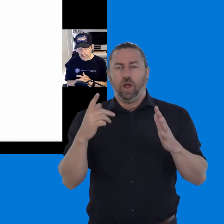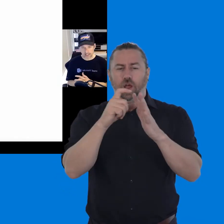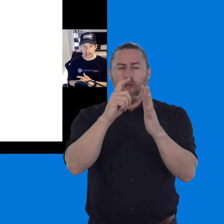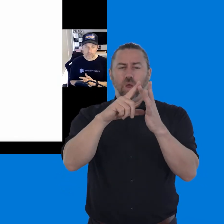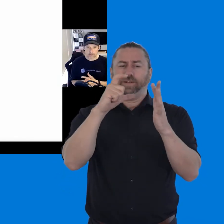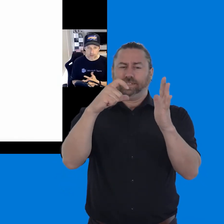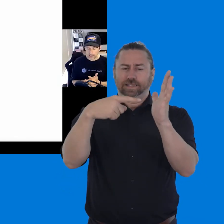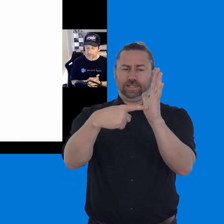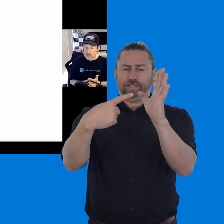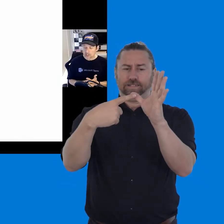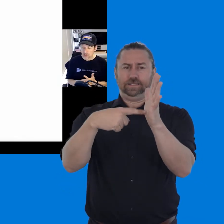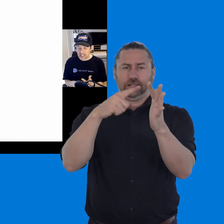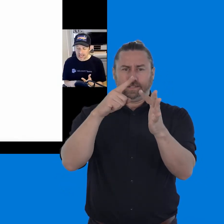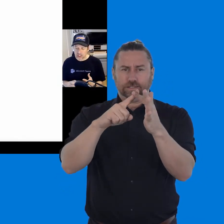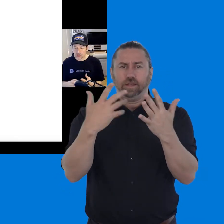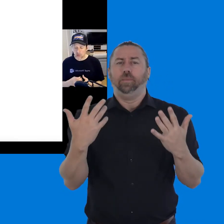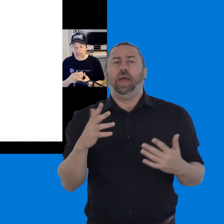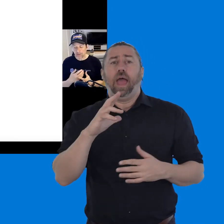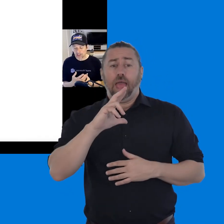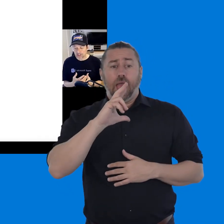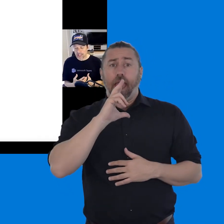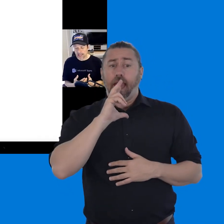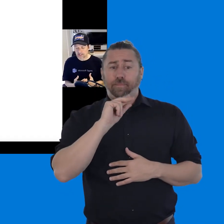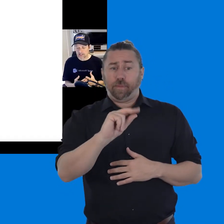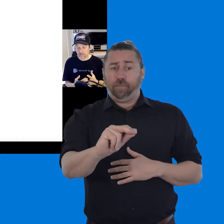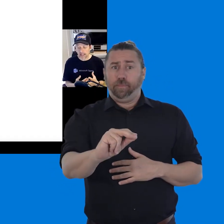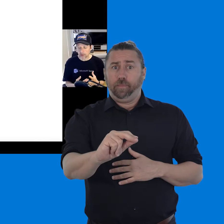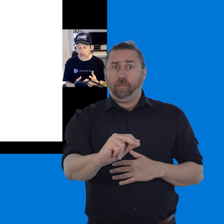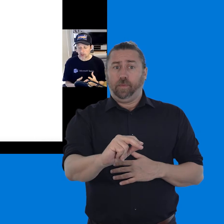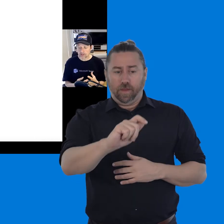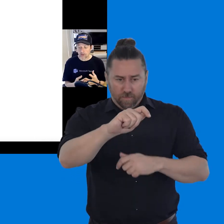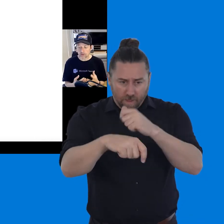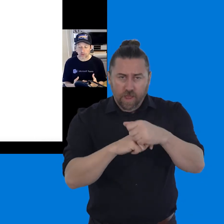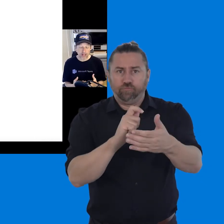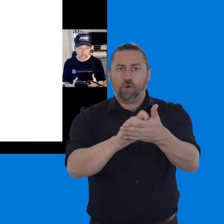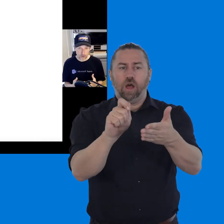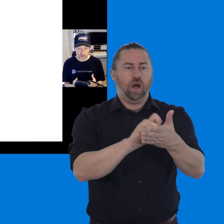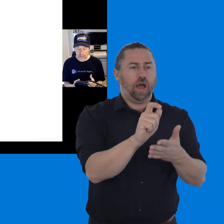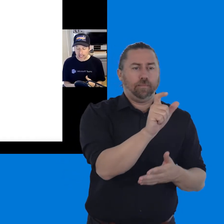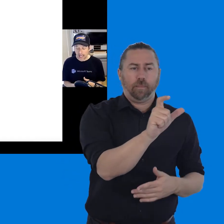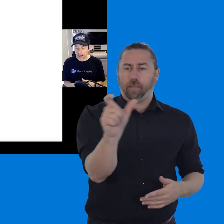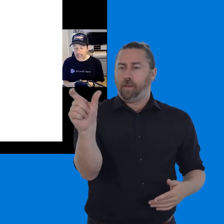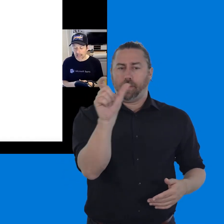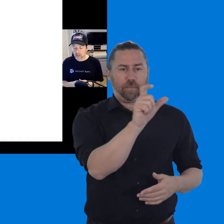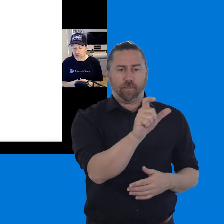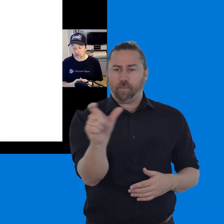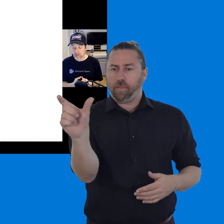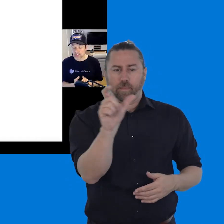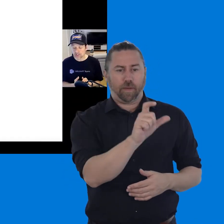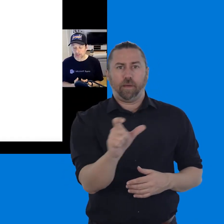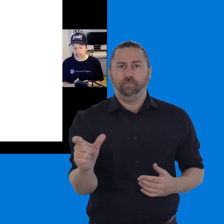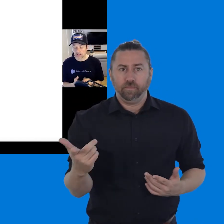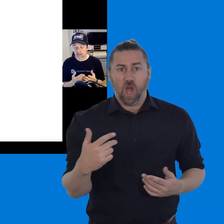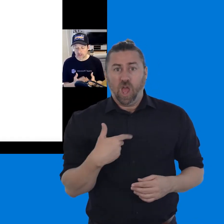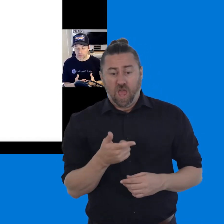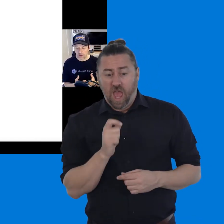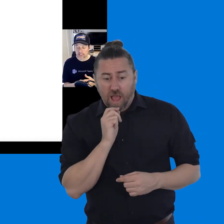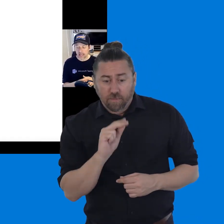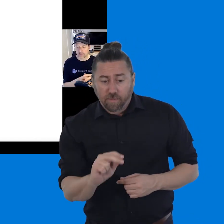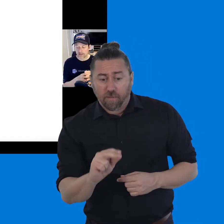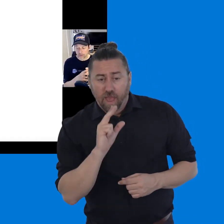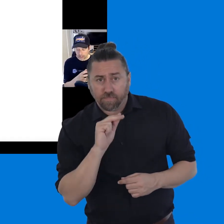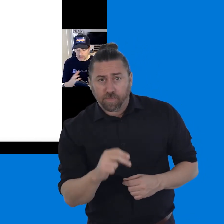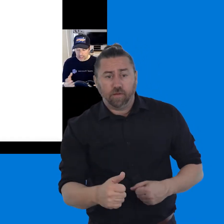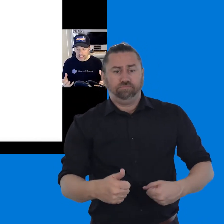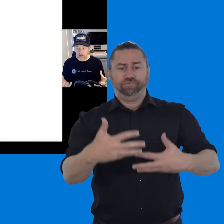at dictate. Okay, so dictation or speech to text is available across multiple platforms, and it allows students to speak into the